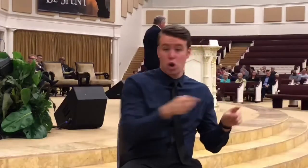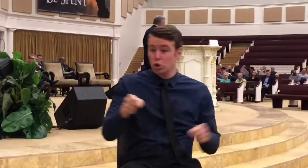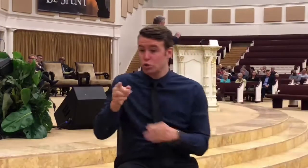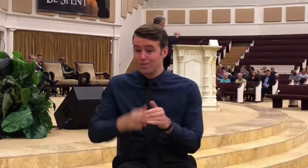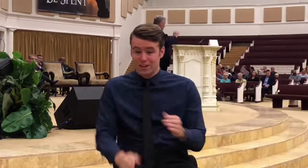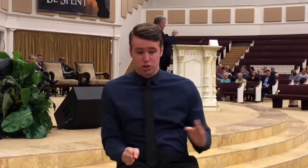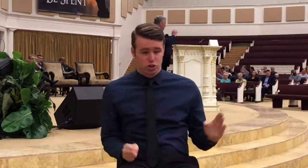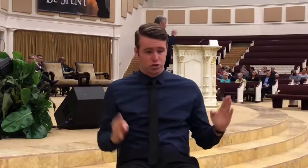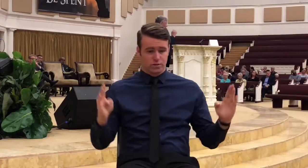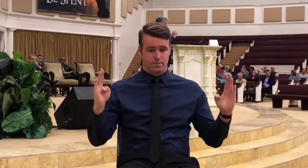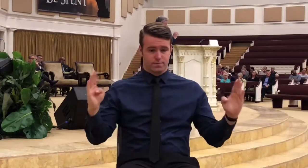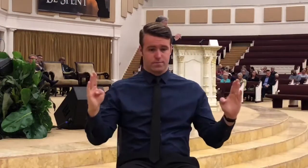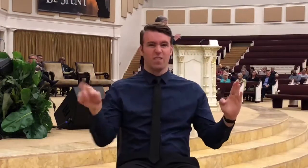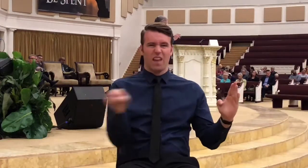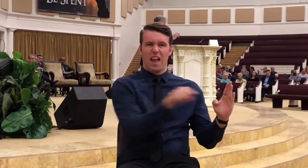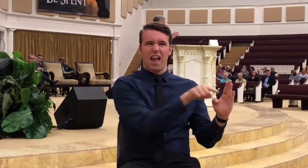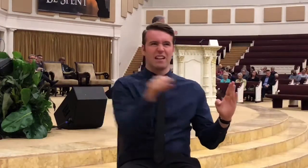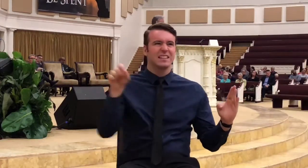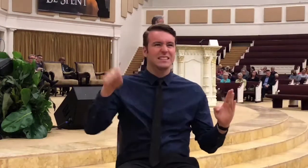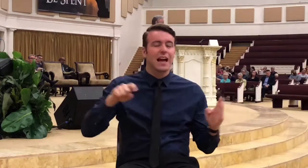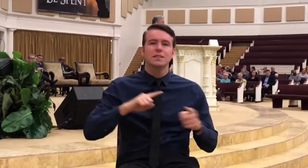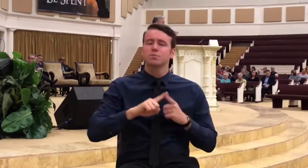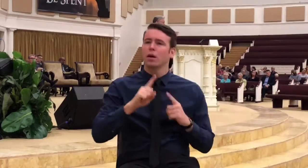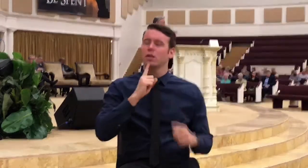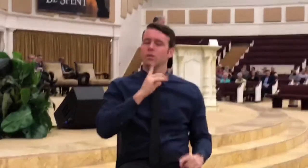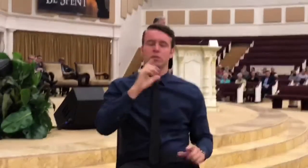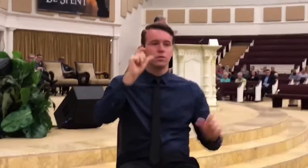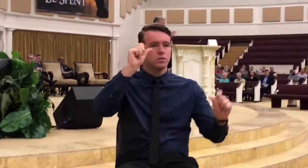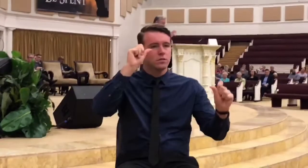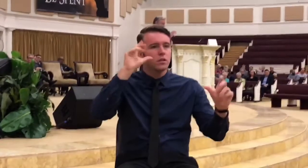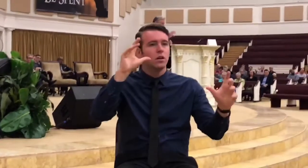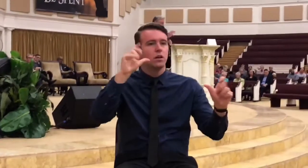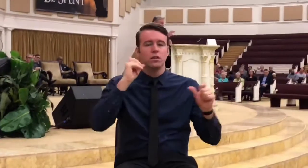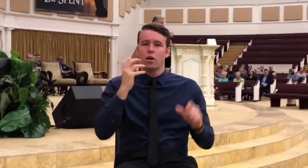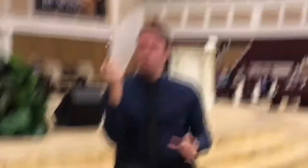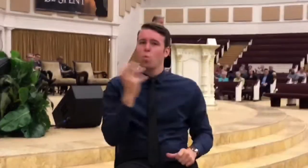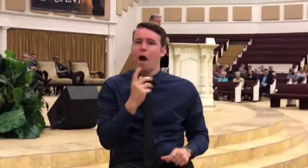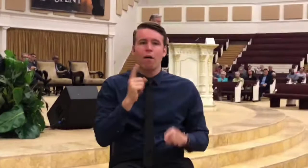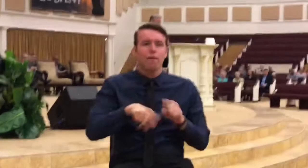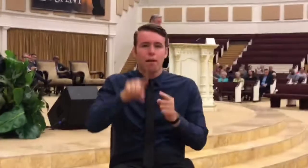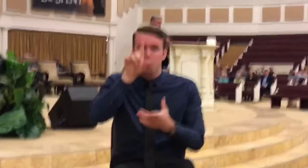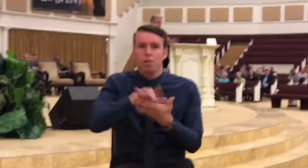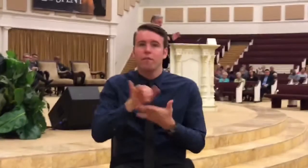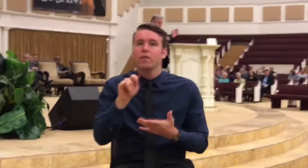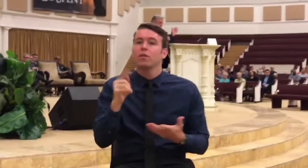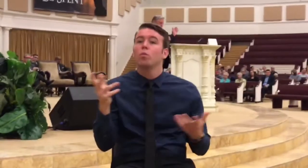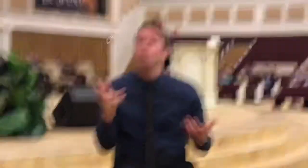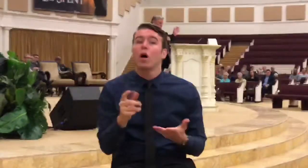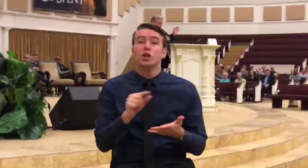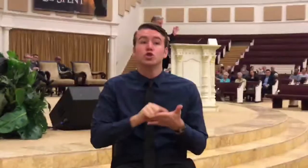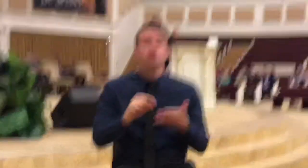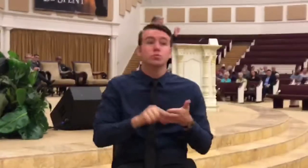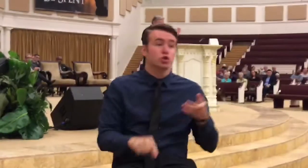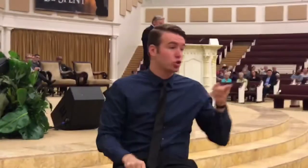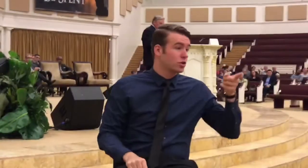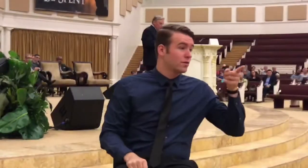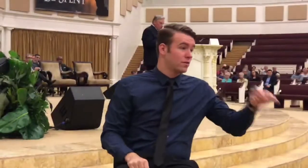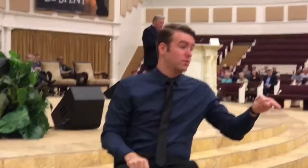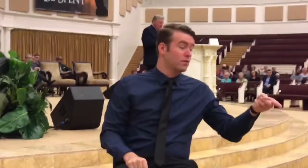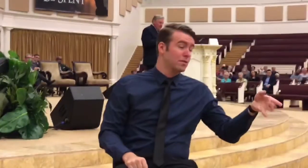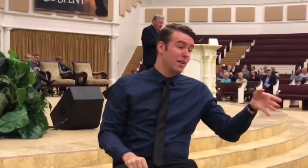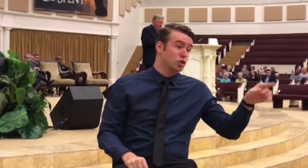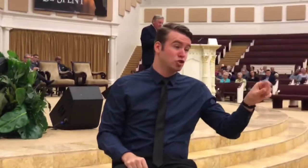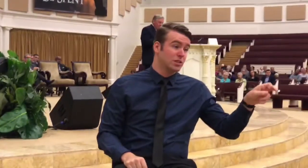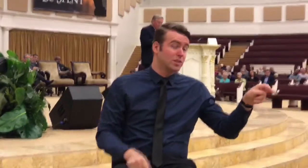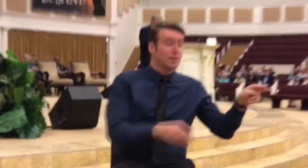the amazing, the unspeakably incredible way that Scripture takes us on a